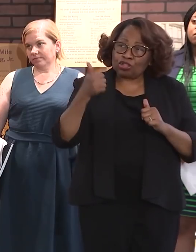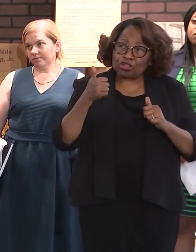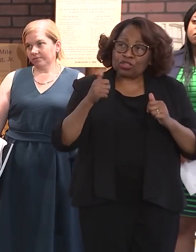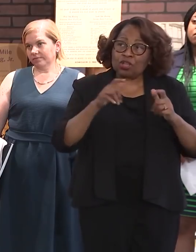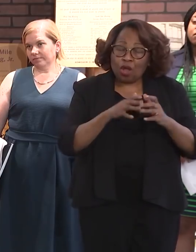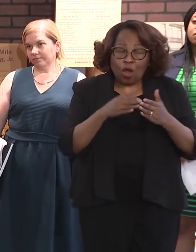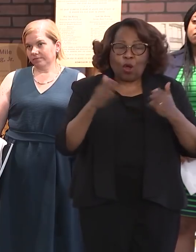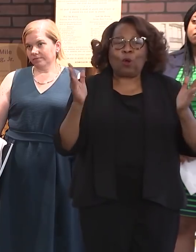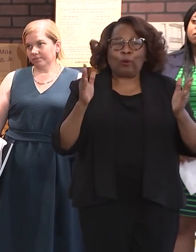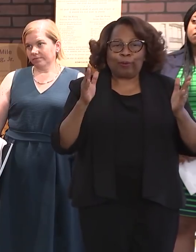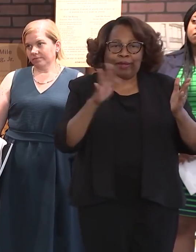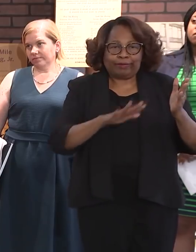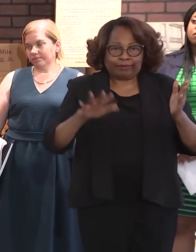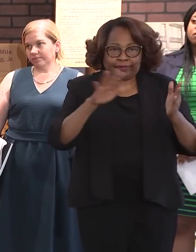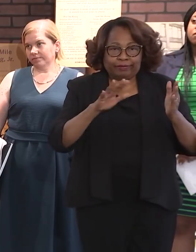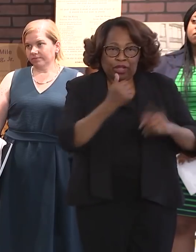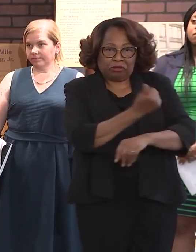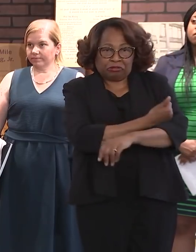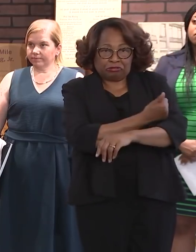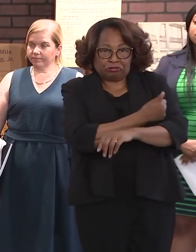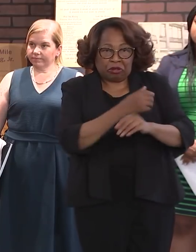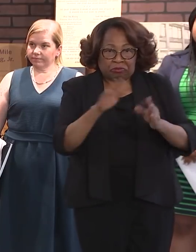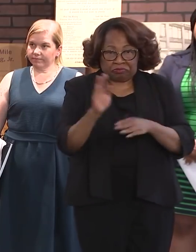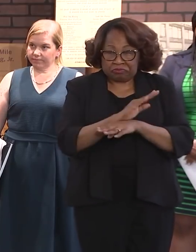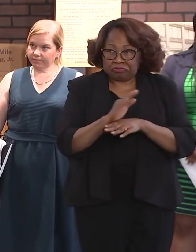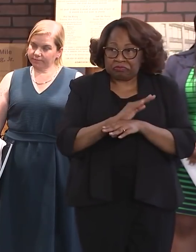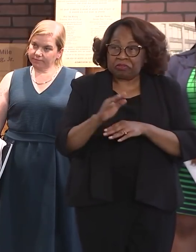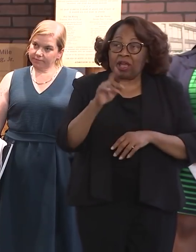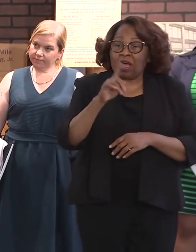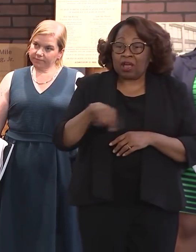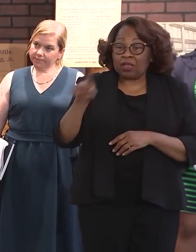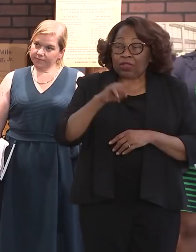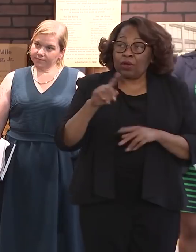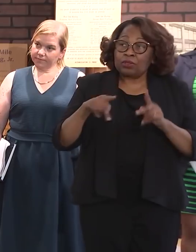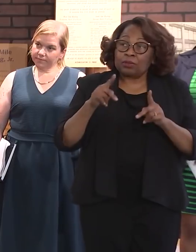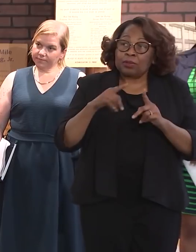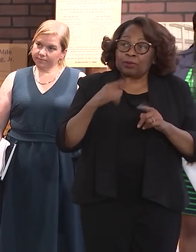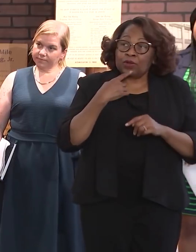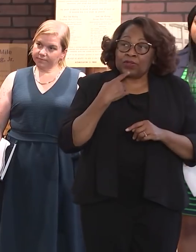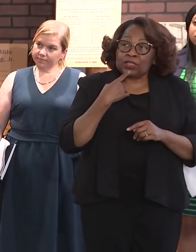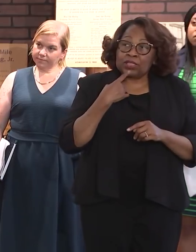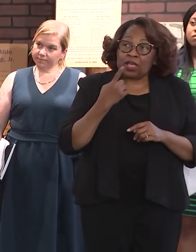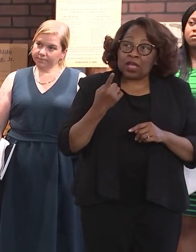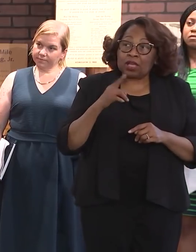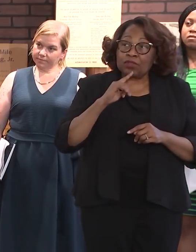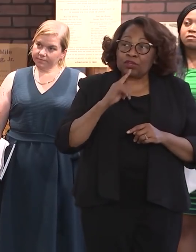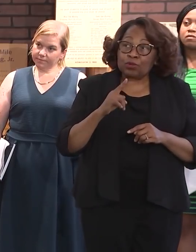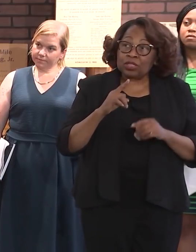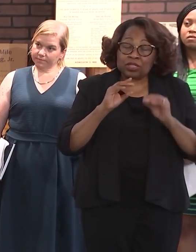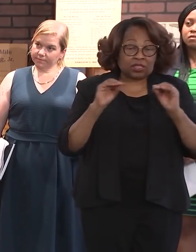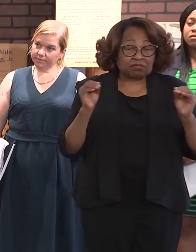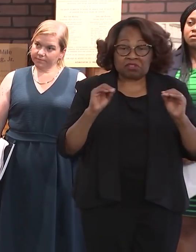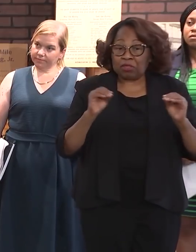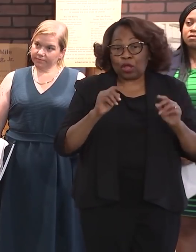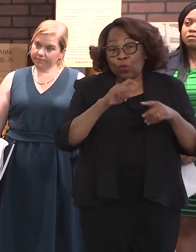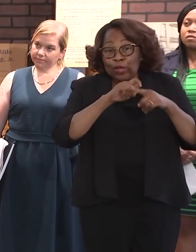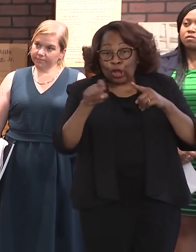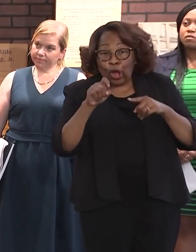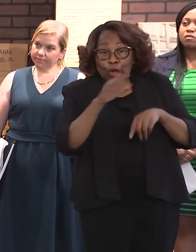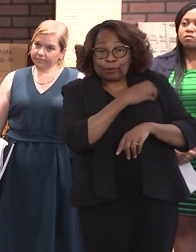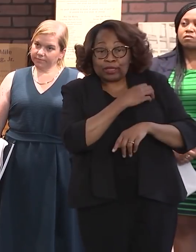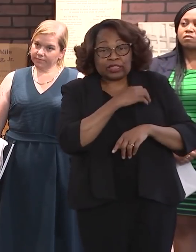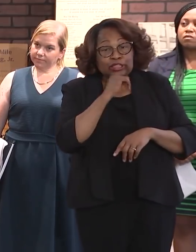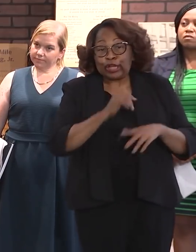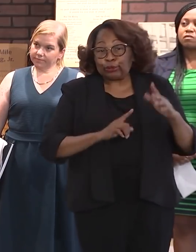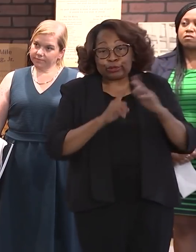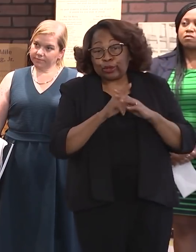open-air drug markets in the city. Lots of the residents and the business owners that I've talked to have said, there's really no recourse. We call the police don't